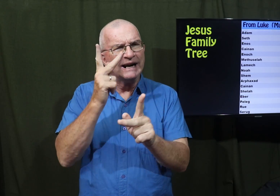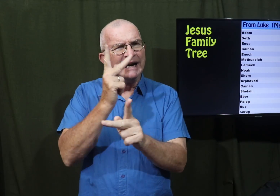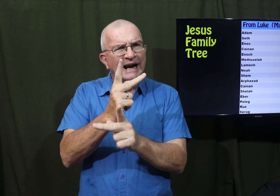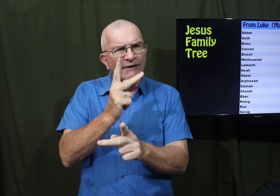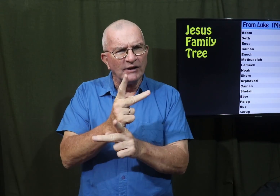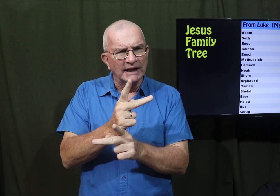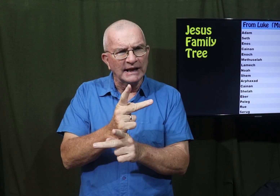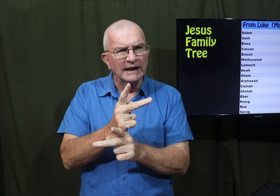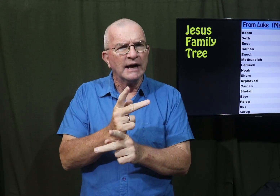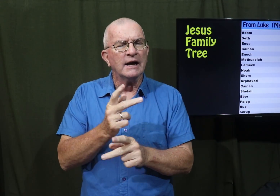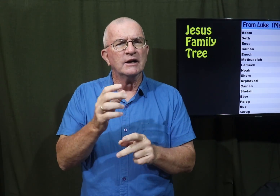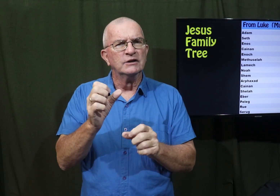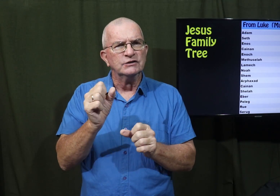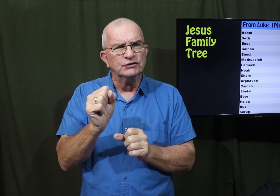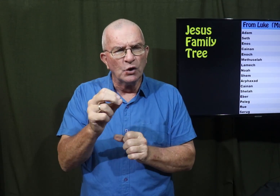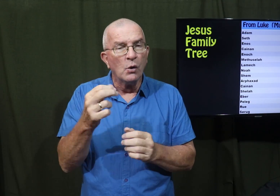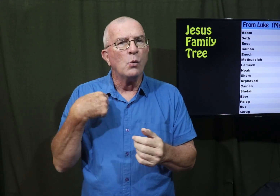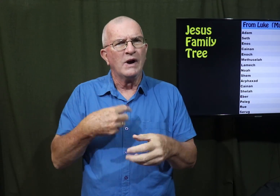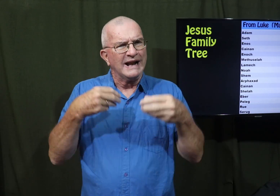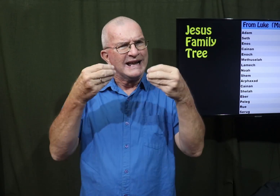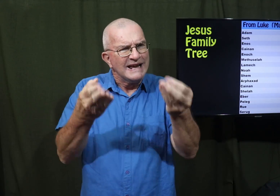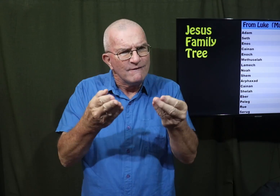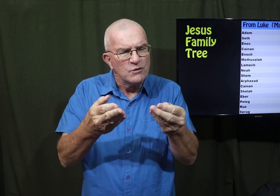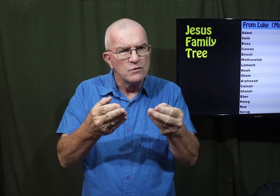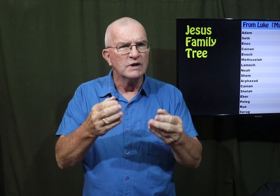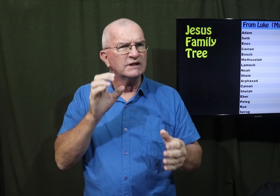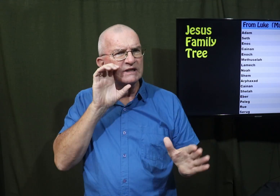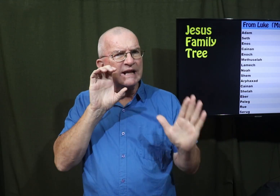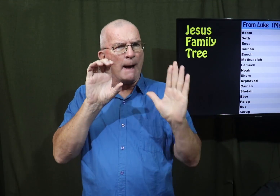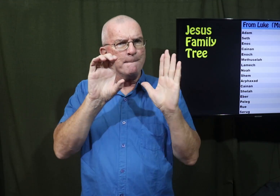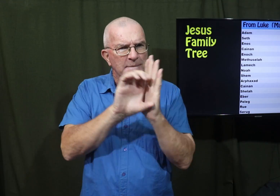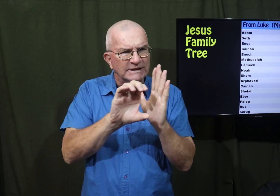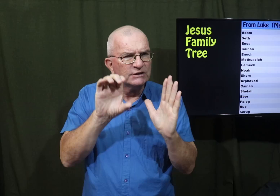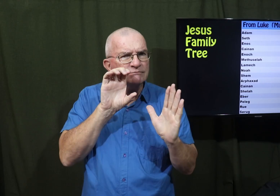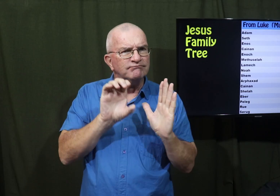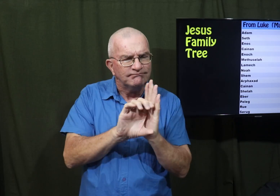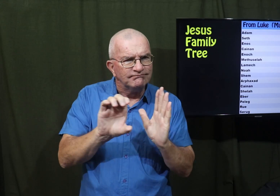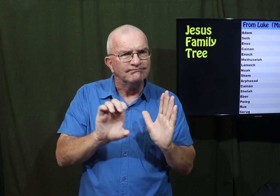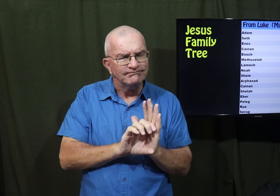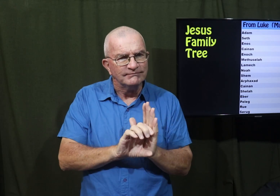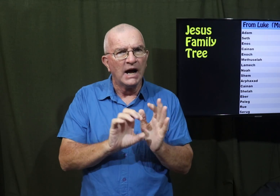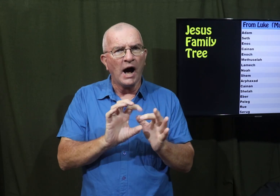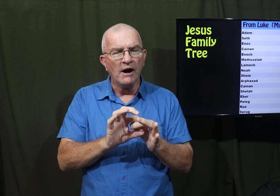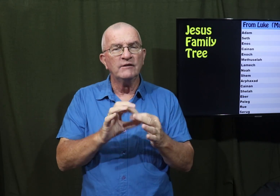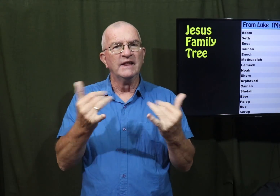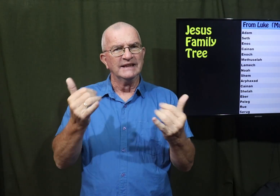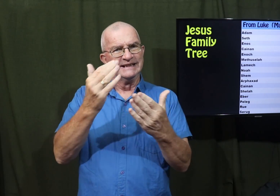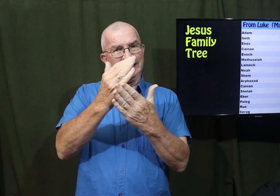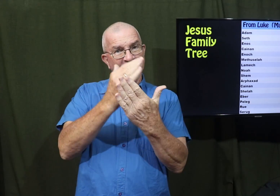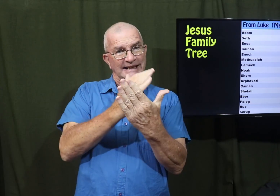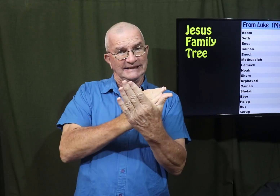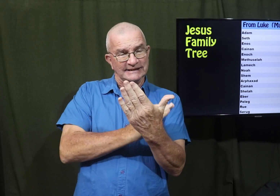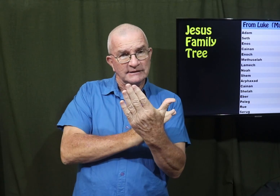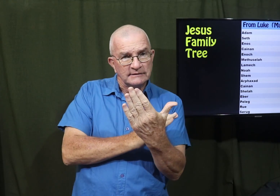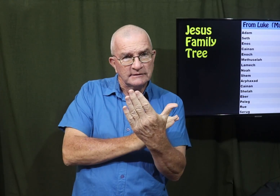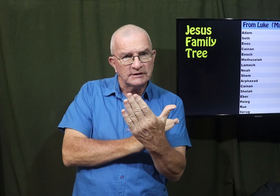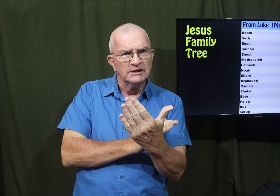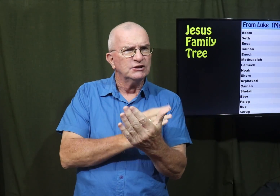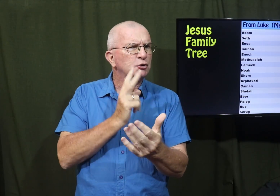Now, here's a list of names that is very interesting. And I want you to look at it carefully for a little bit. Okay?